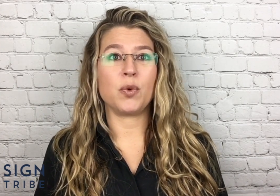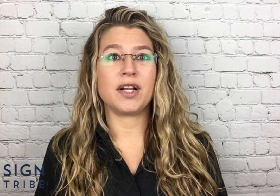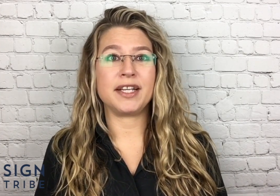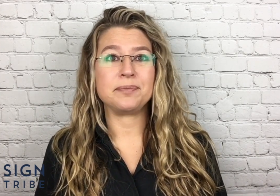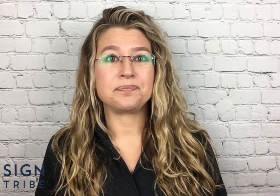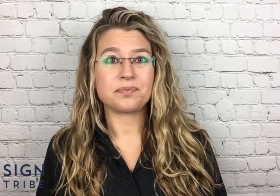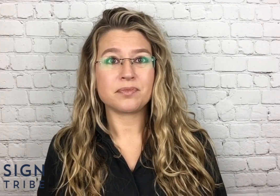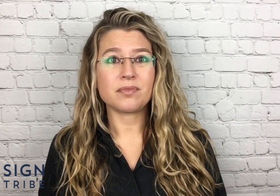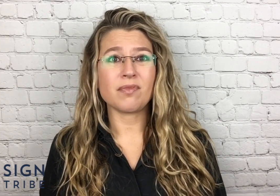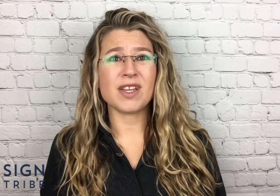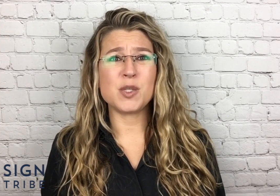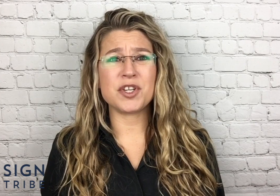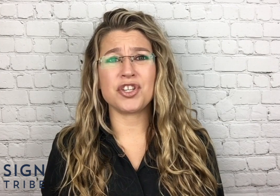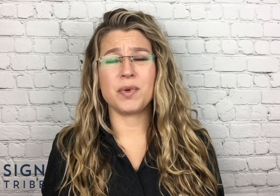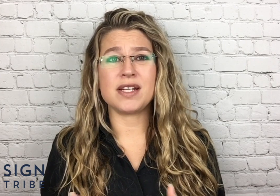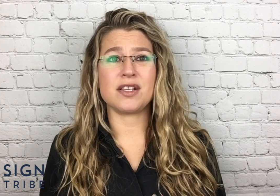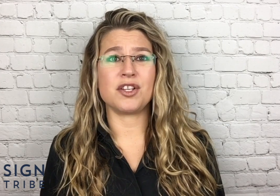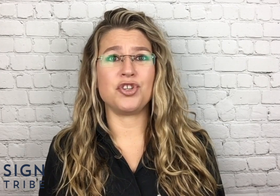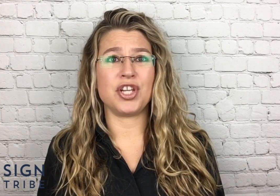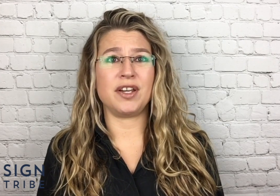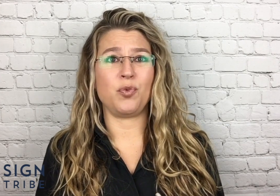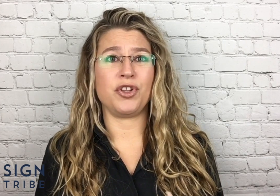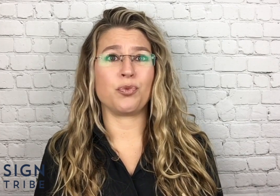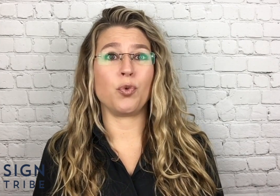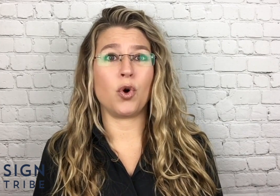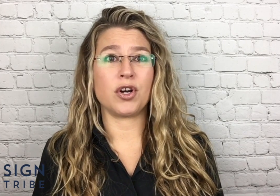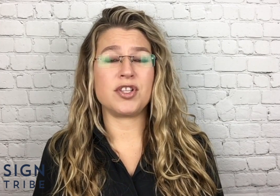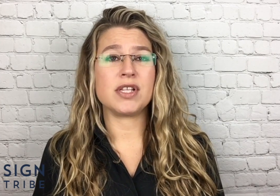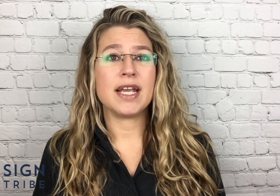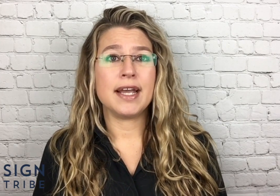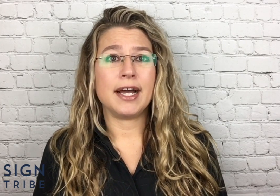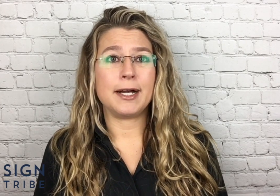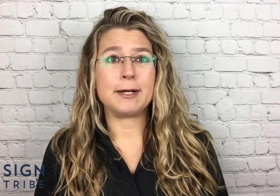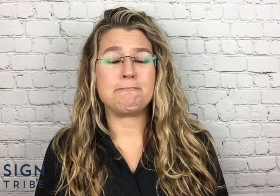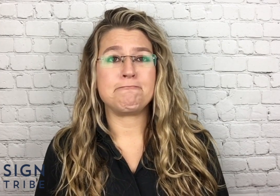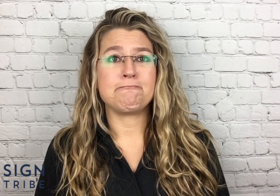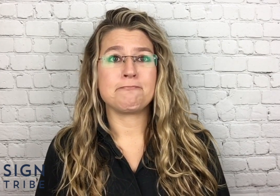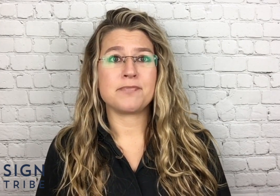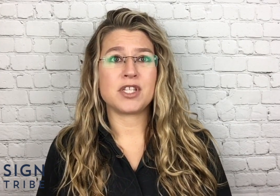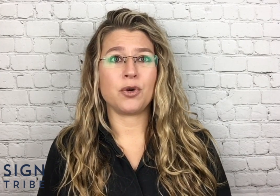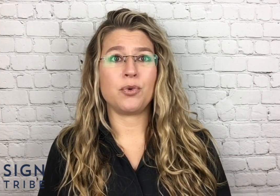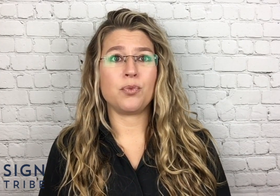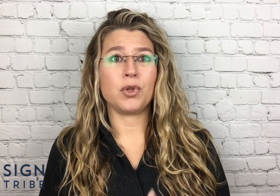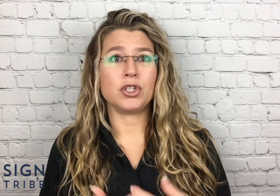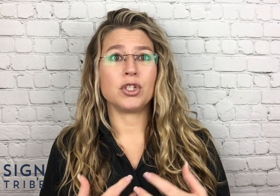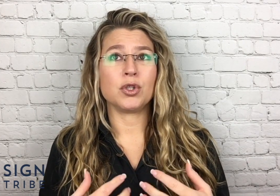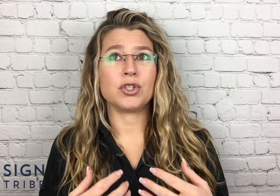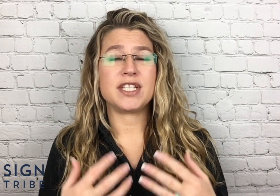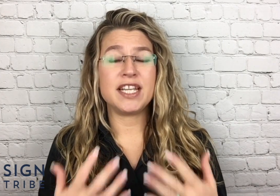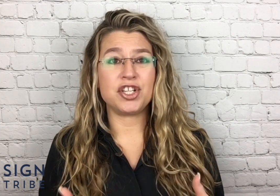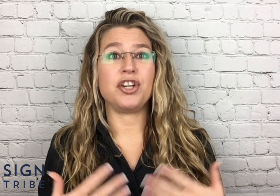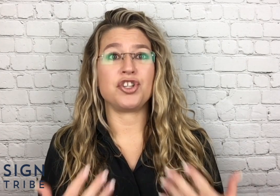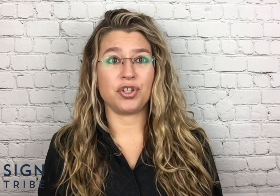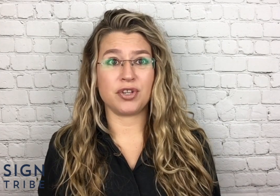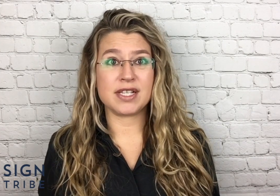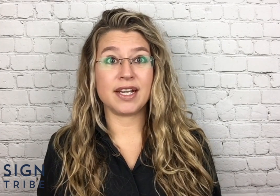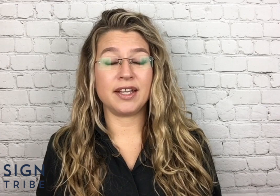quickly, especially when it's associated with rewards. So teaching your children sign